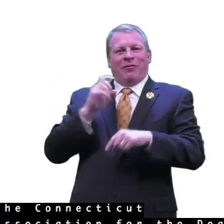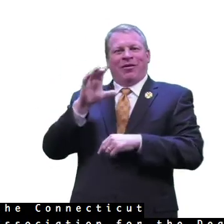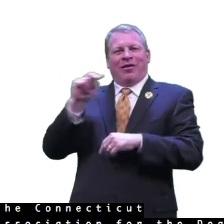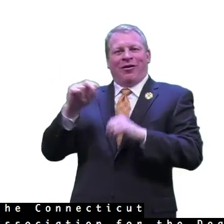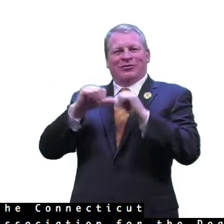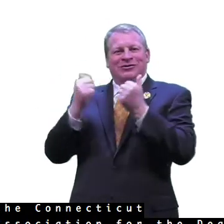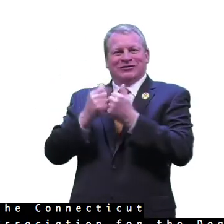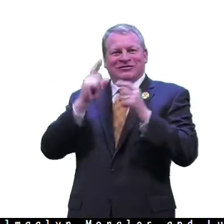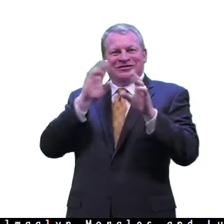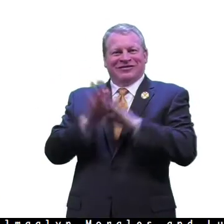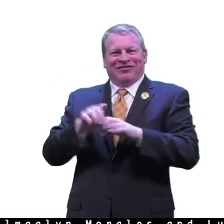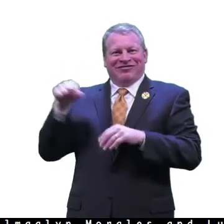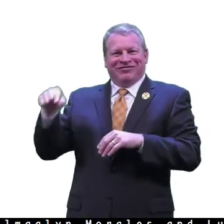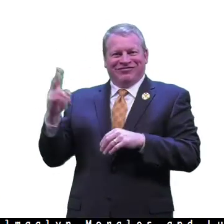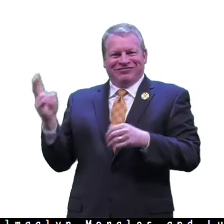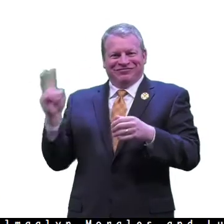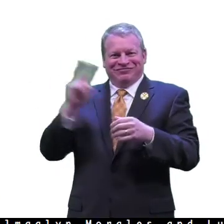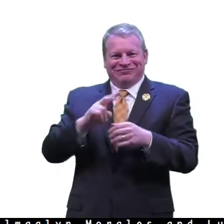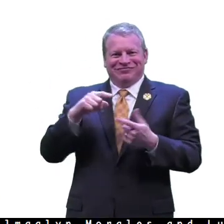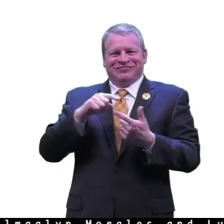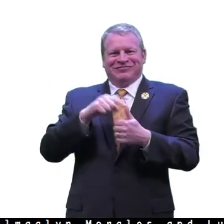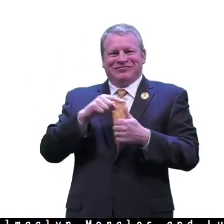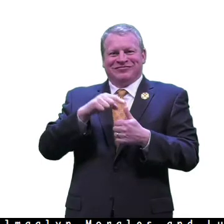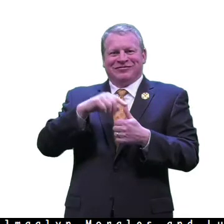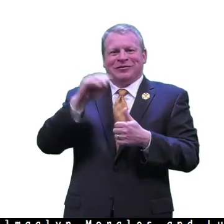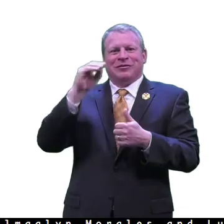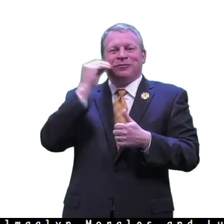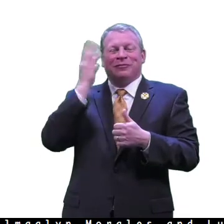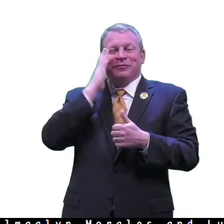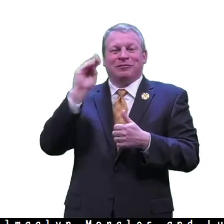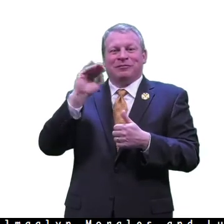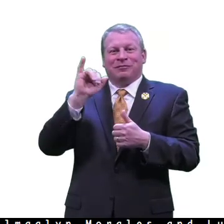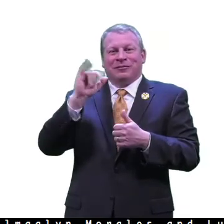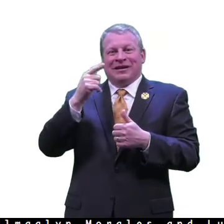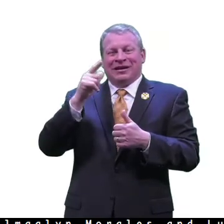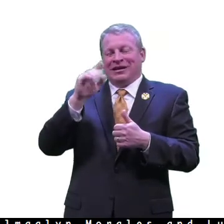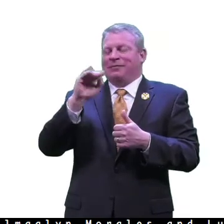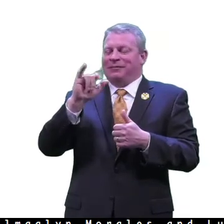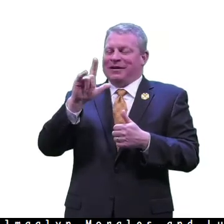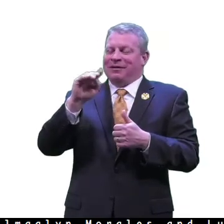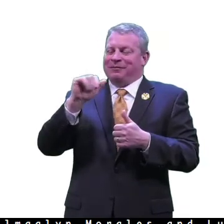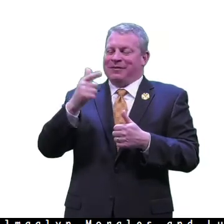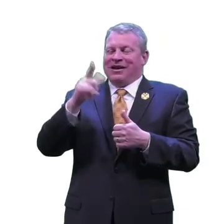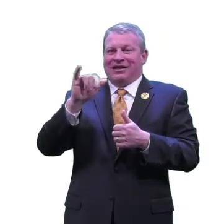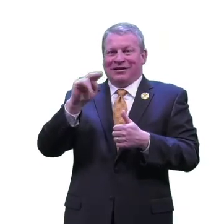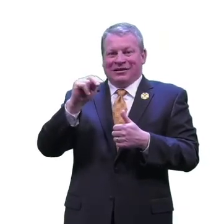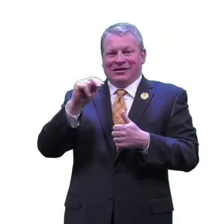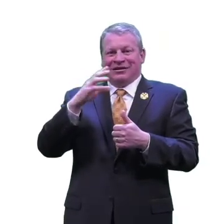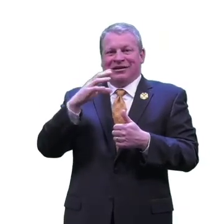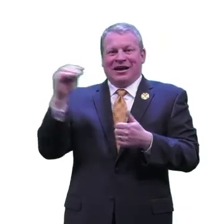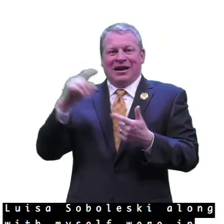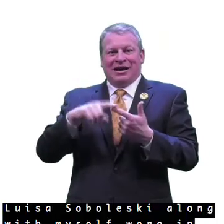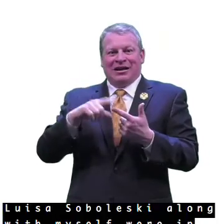Association for the Deaf, Mil McGlynn Morales, and Louisa